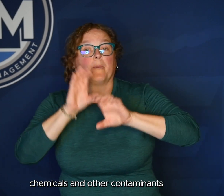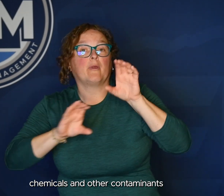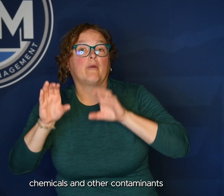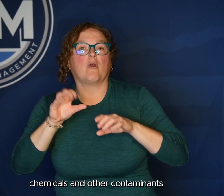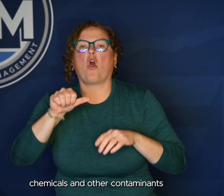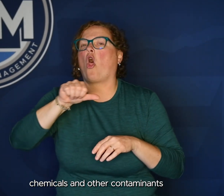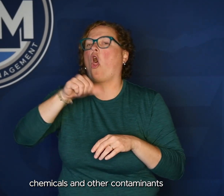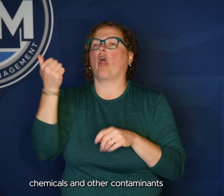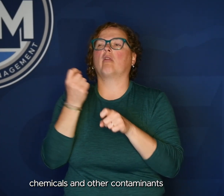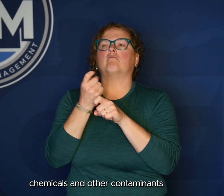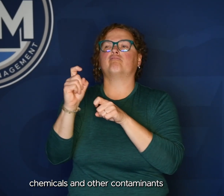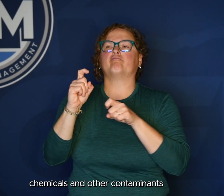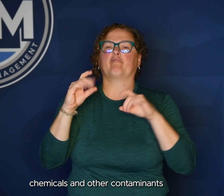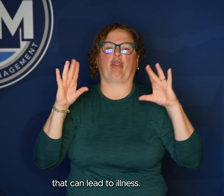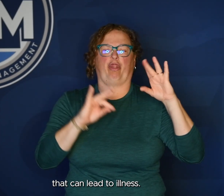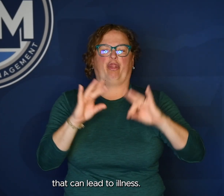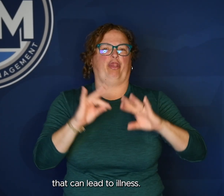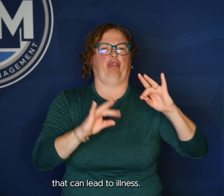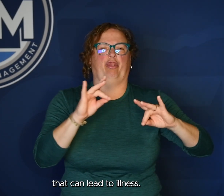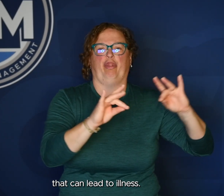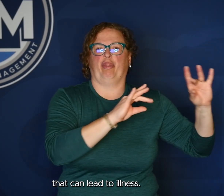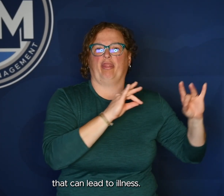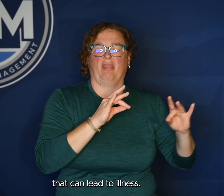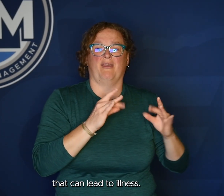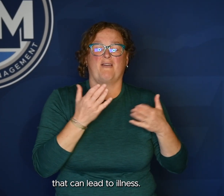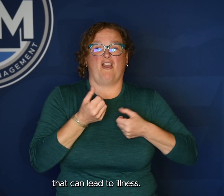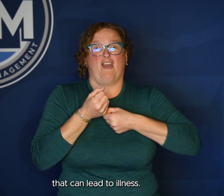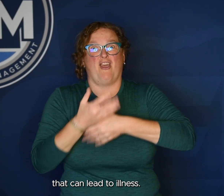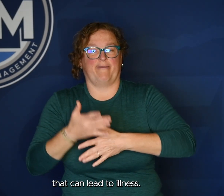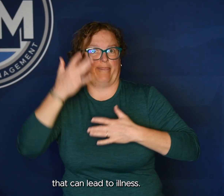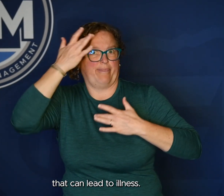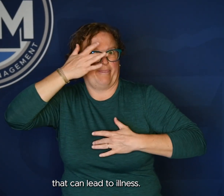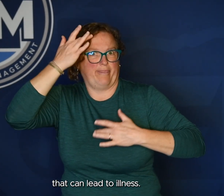chemicals, and other contaminants that can lead to illness.